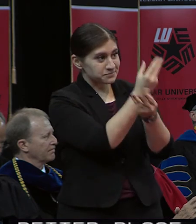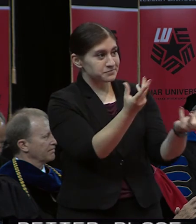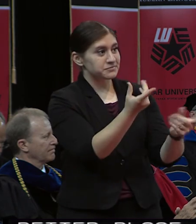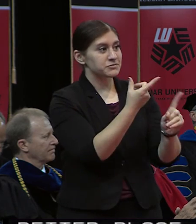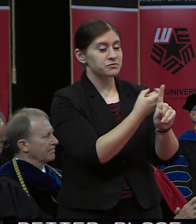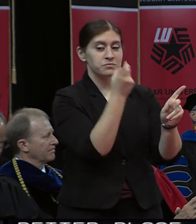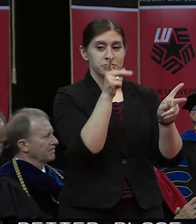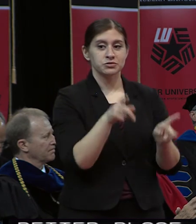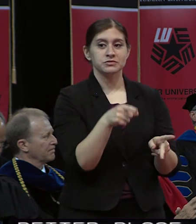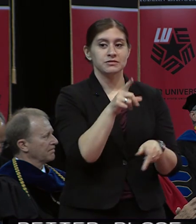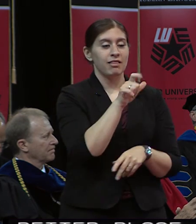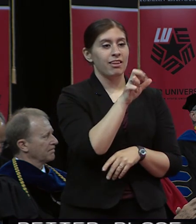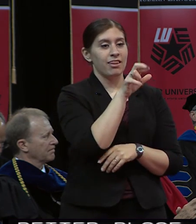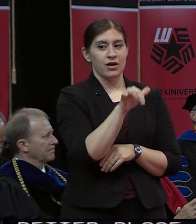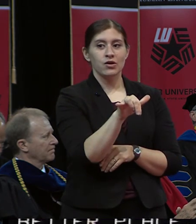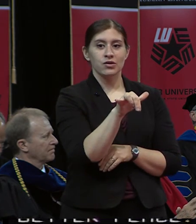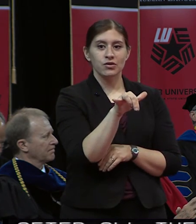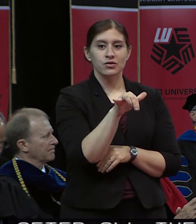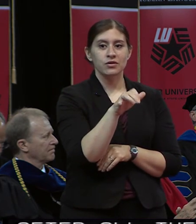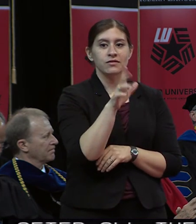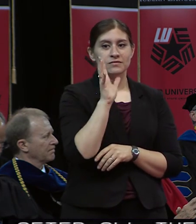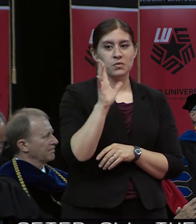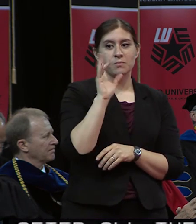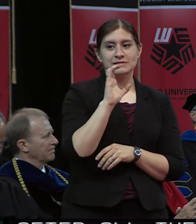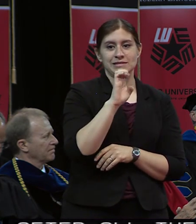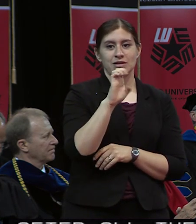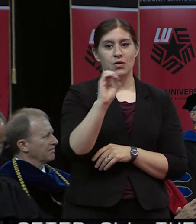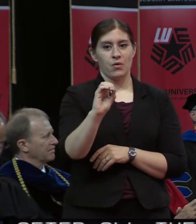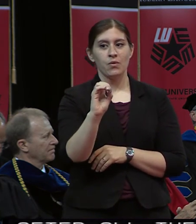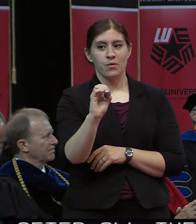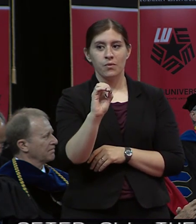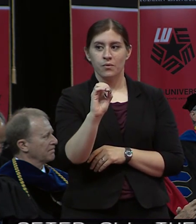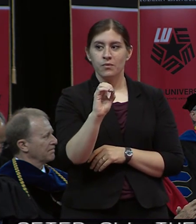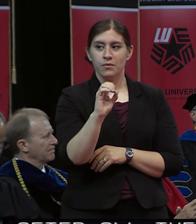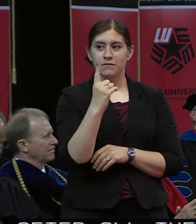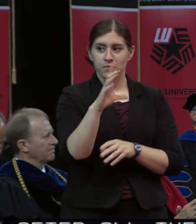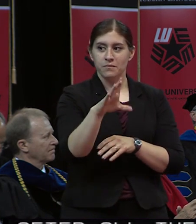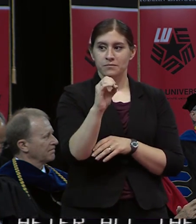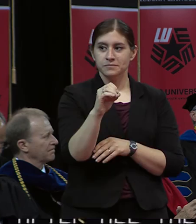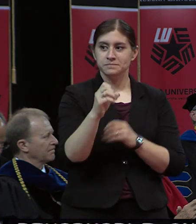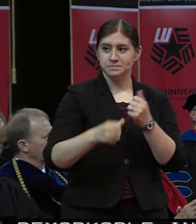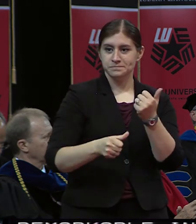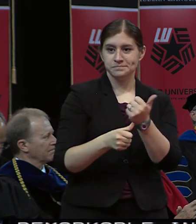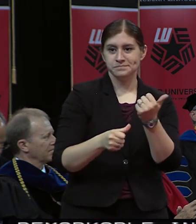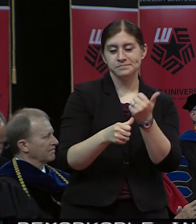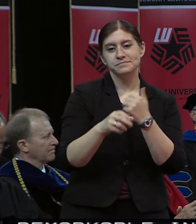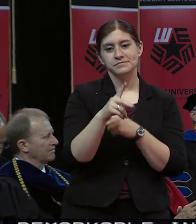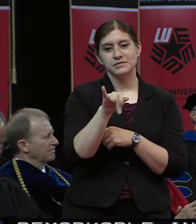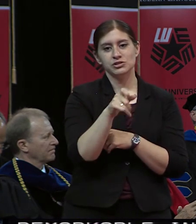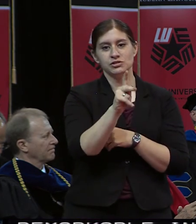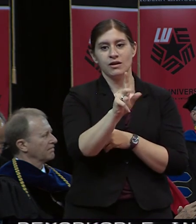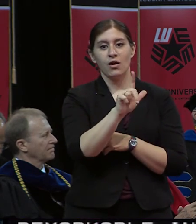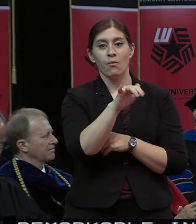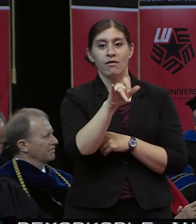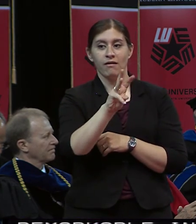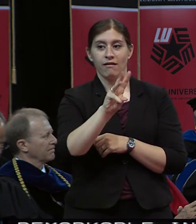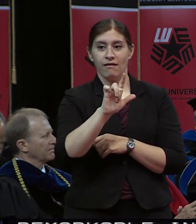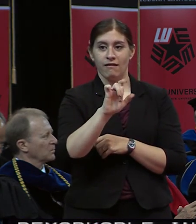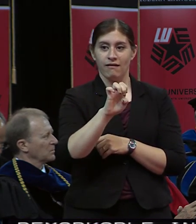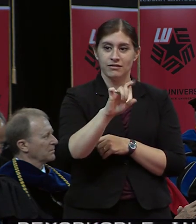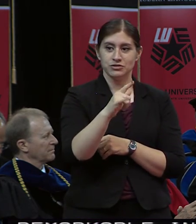an individual named Larry Bossidy, a former CEO of Allied Signal and a protege of Jack Welch. And he says